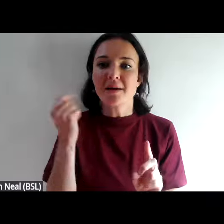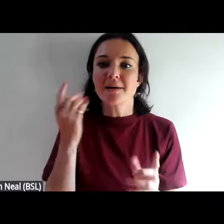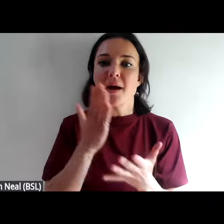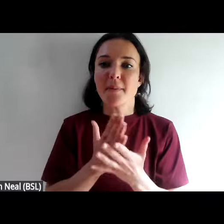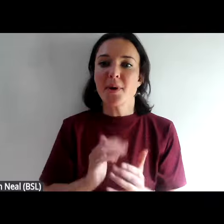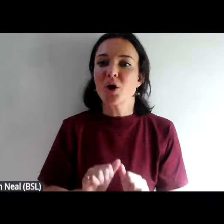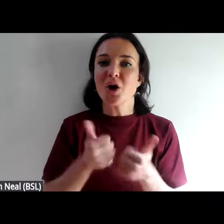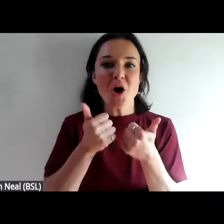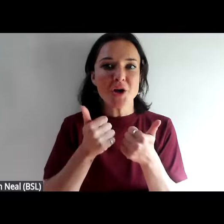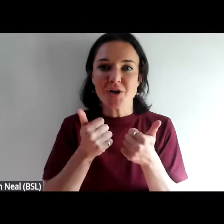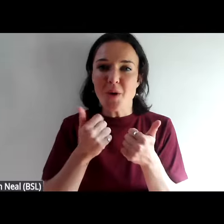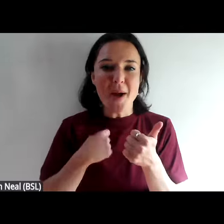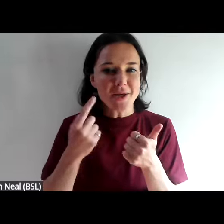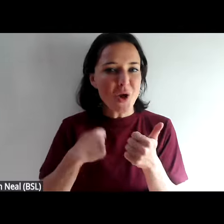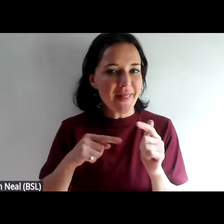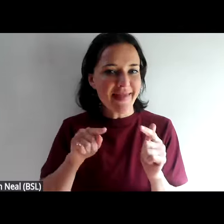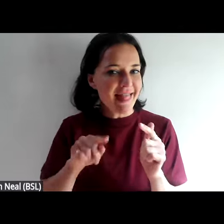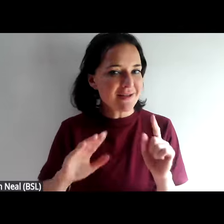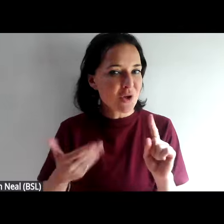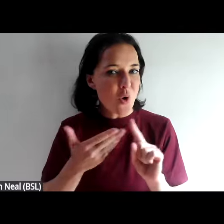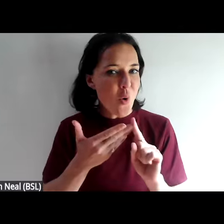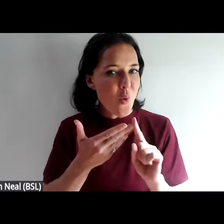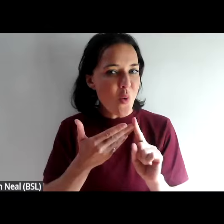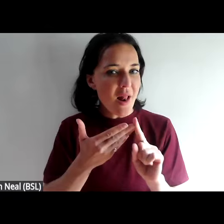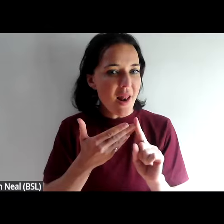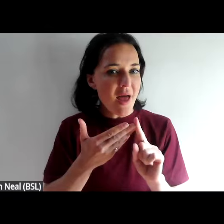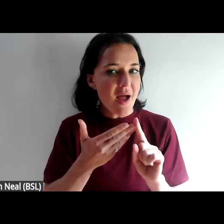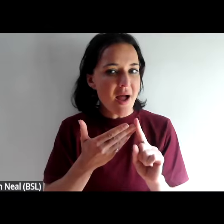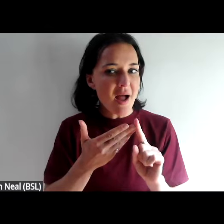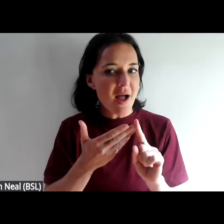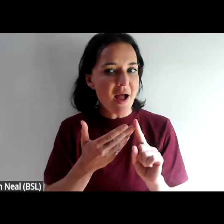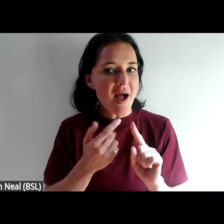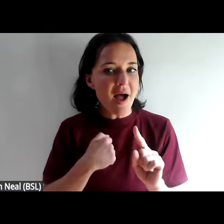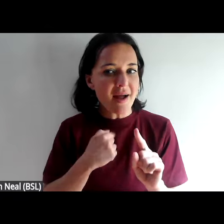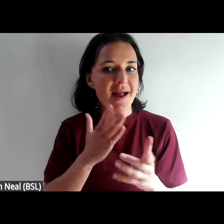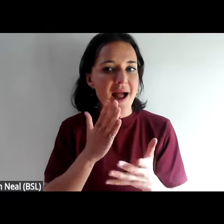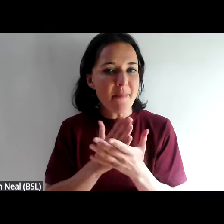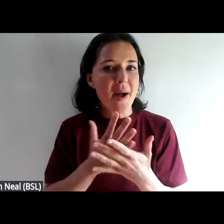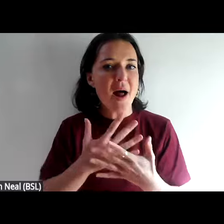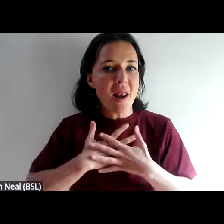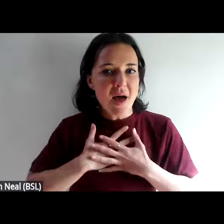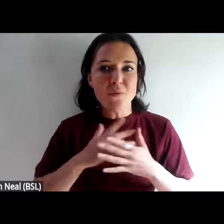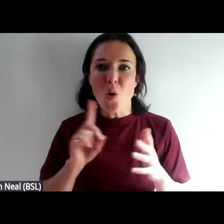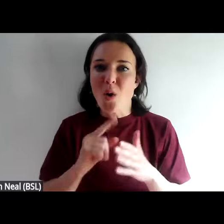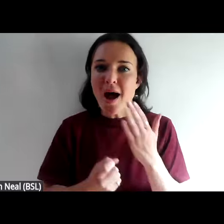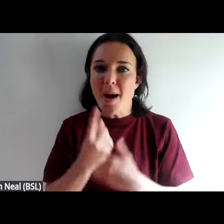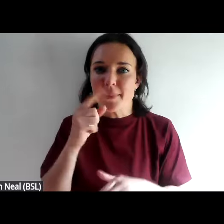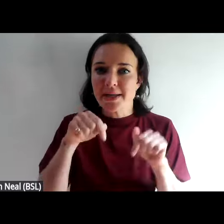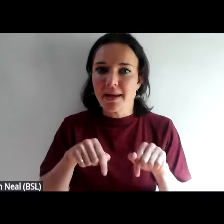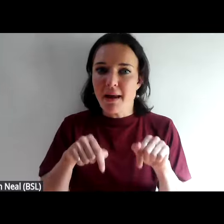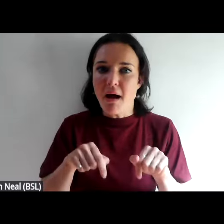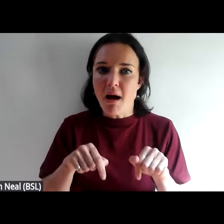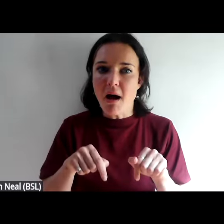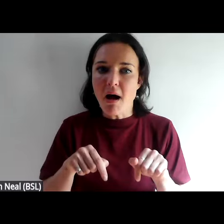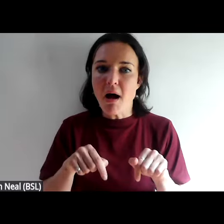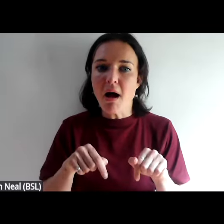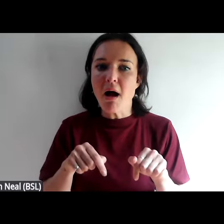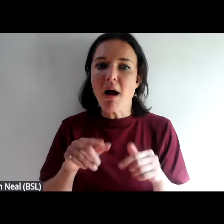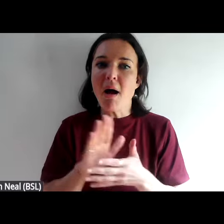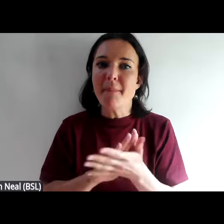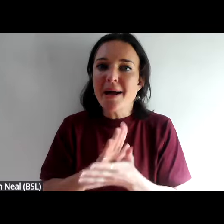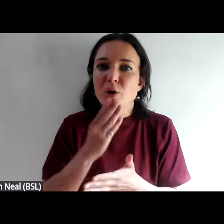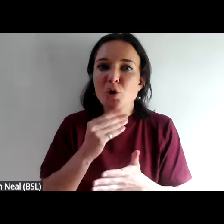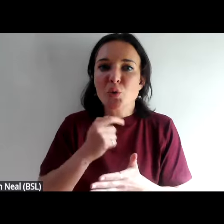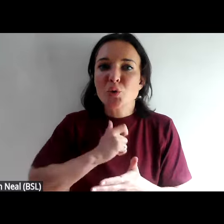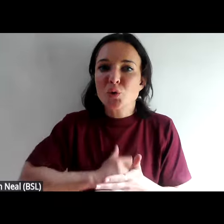was the goal. I absolutely loved what happened here, putting players in a position who